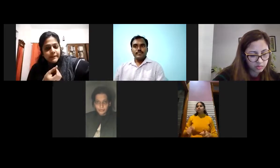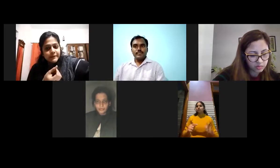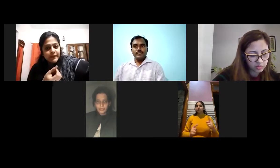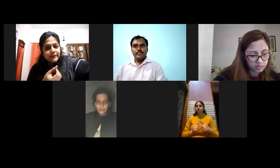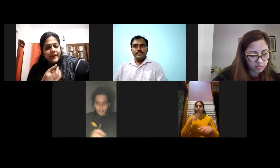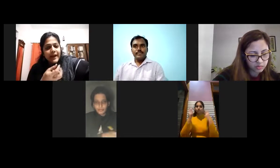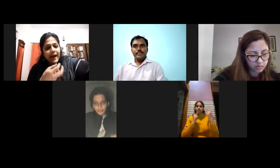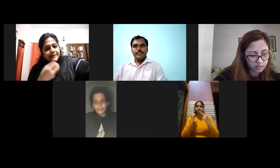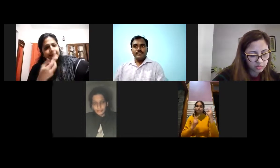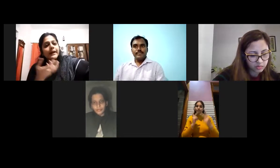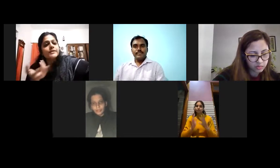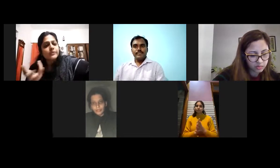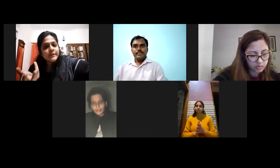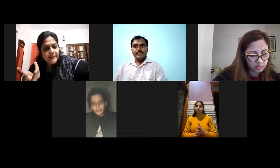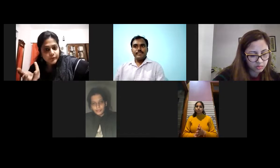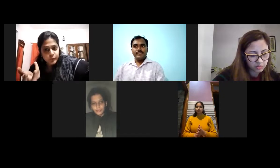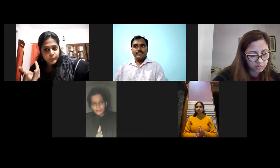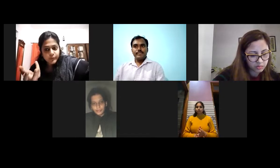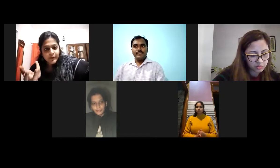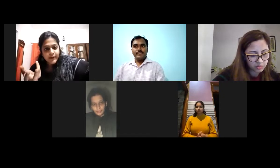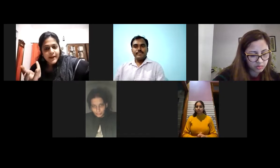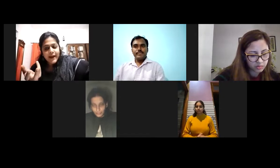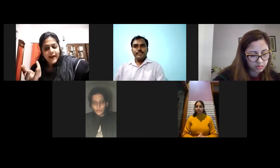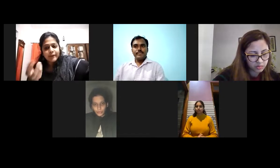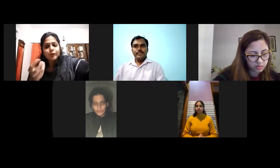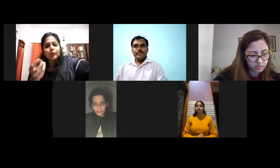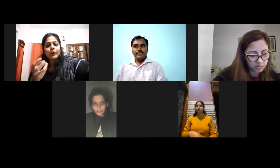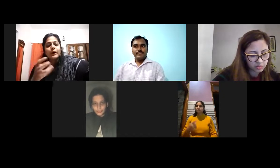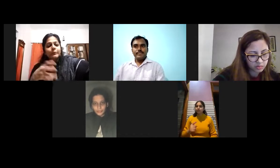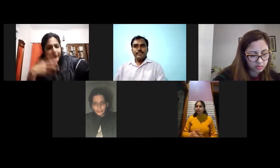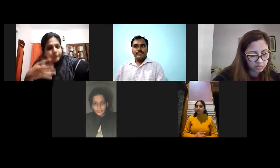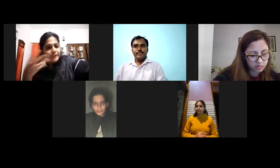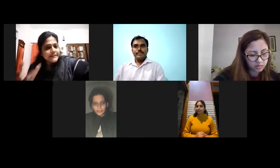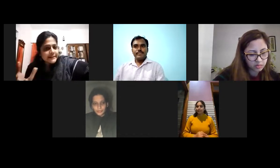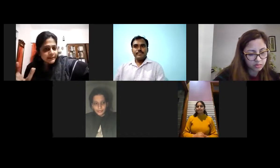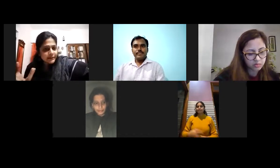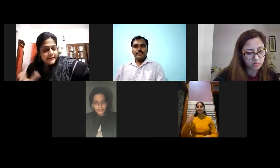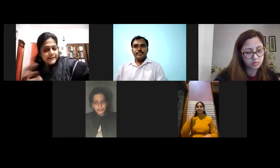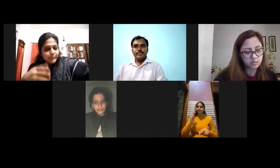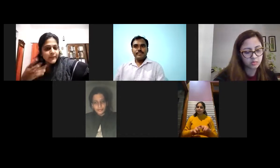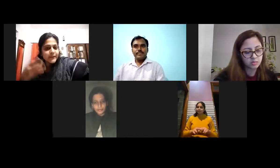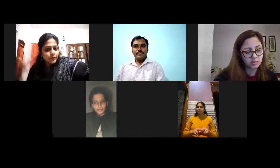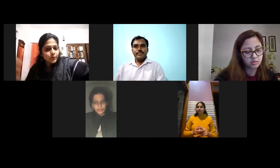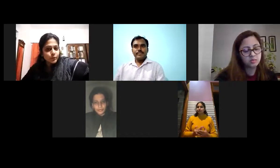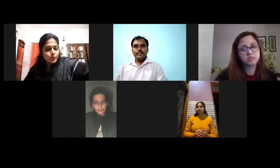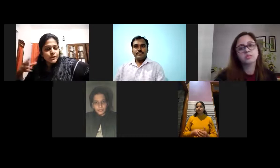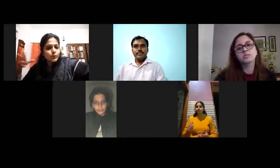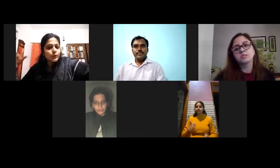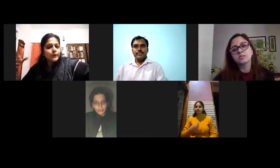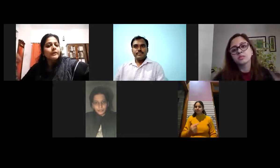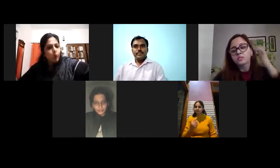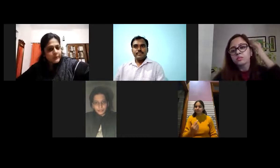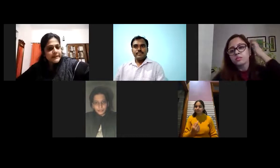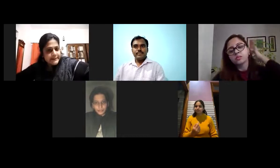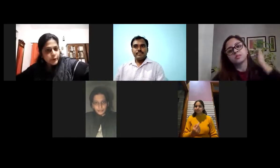studies perspective, as the writings of a misanthrope, right? And therefore, if this is something that you just want